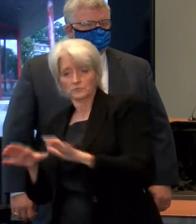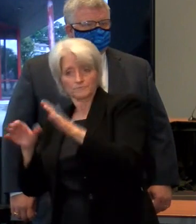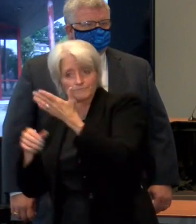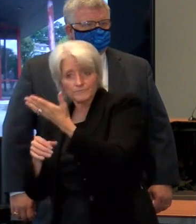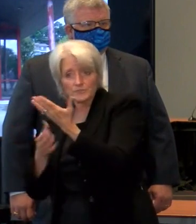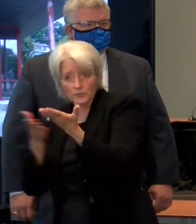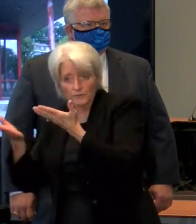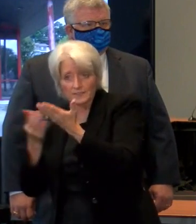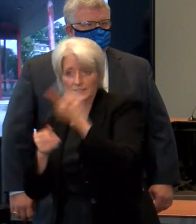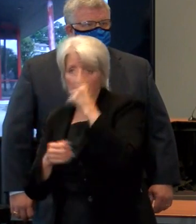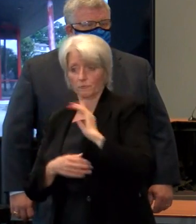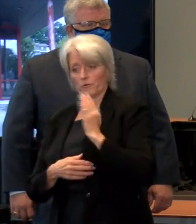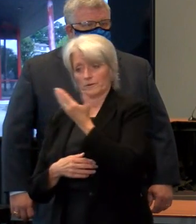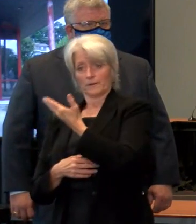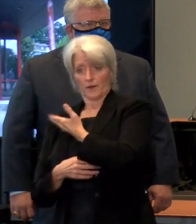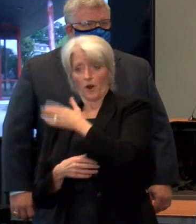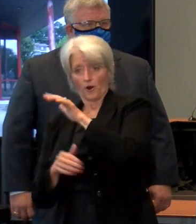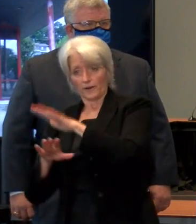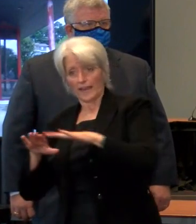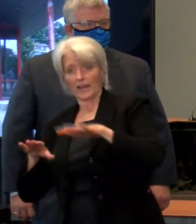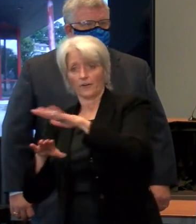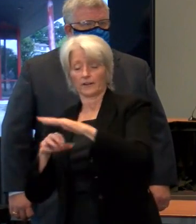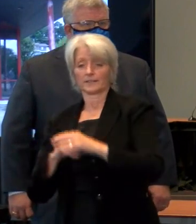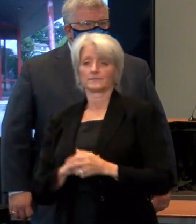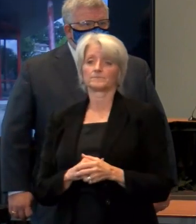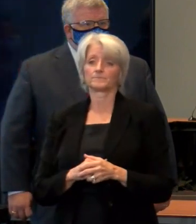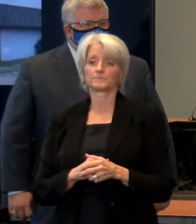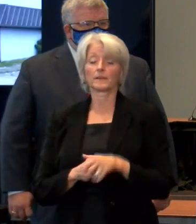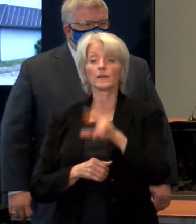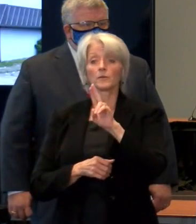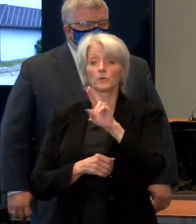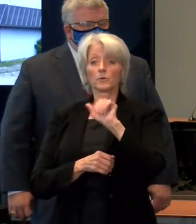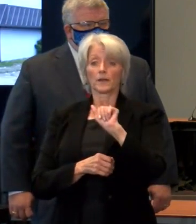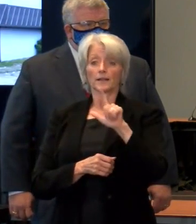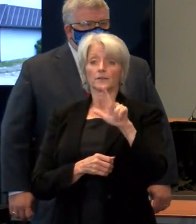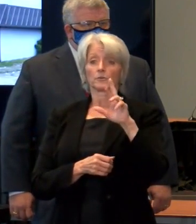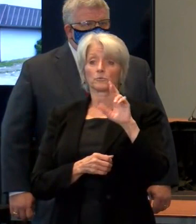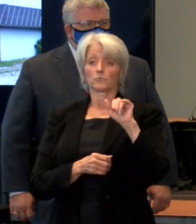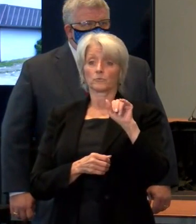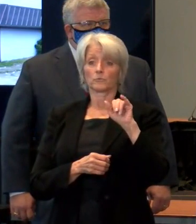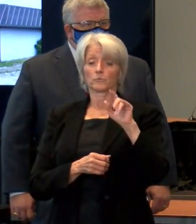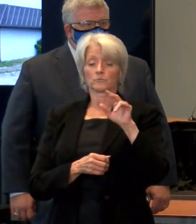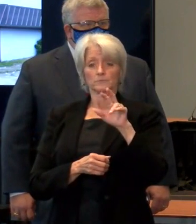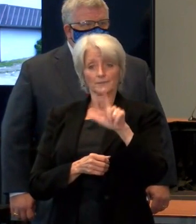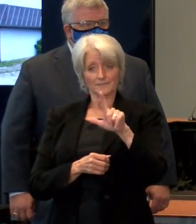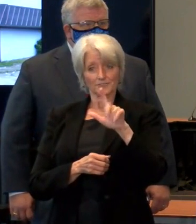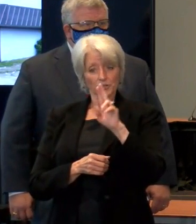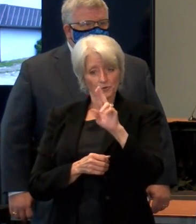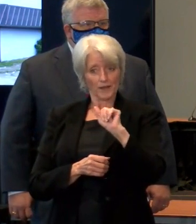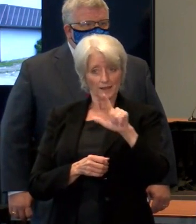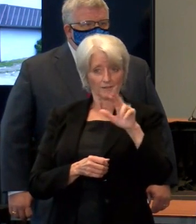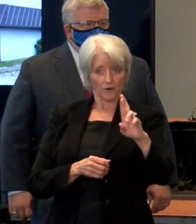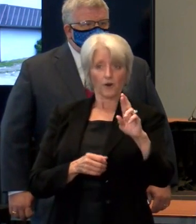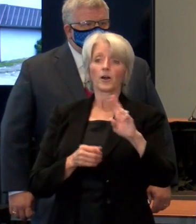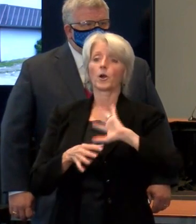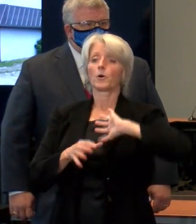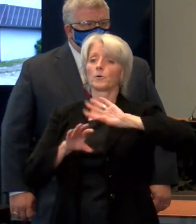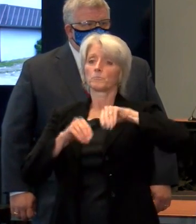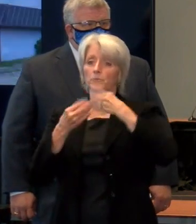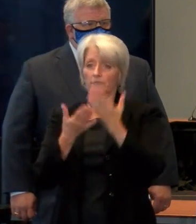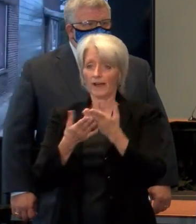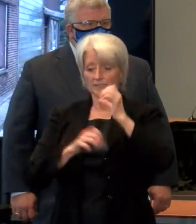our campus is a center. UA Little Rock provides staffing and structure for the University District